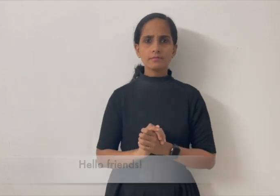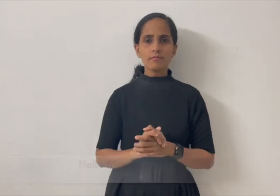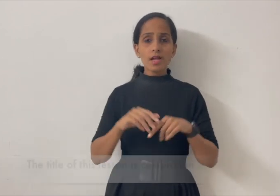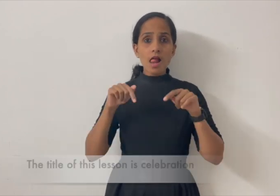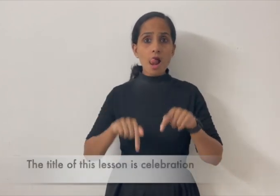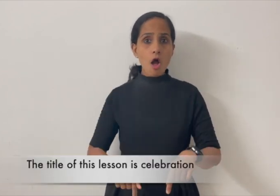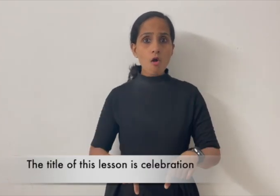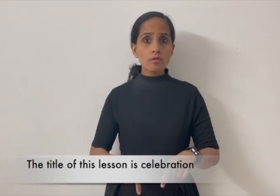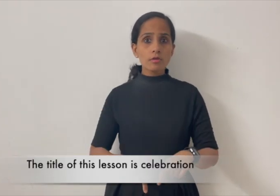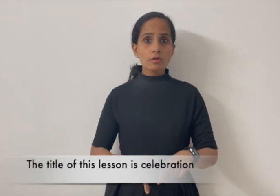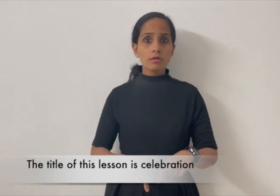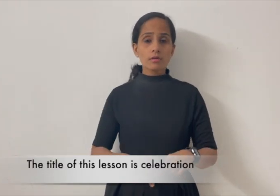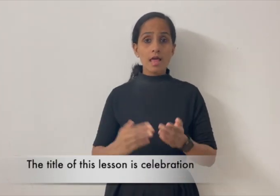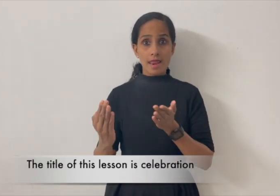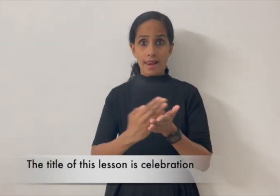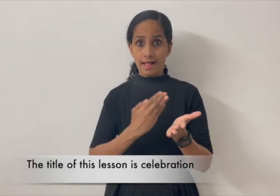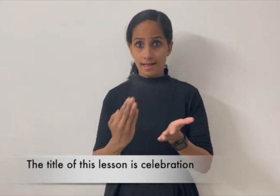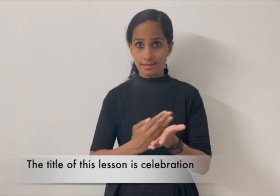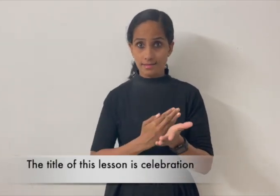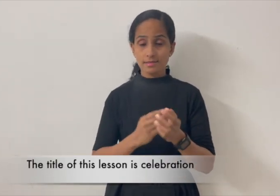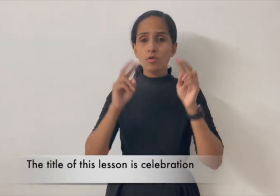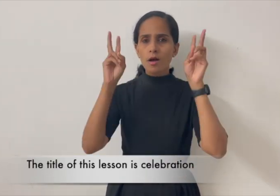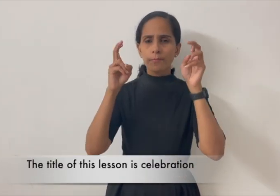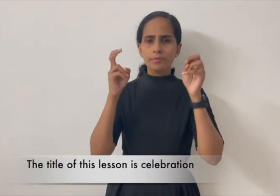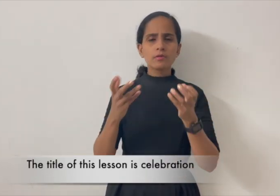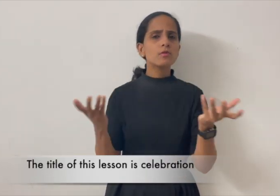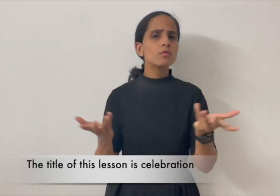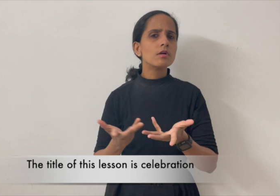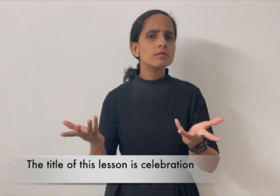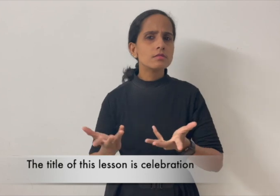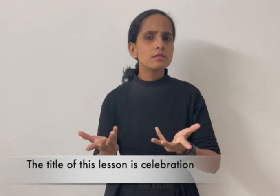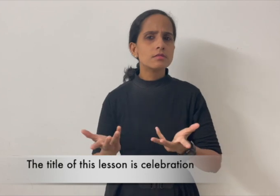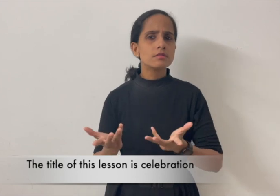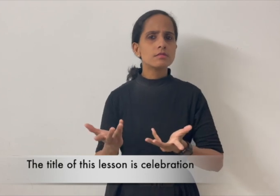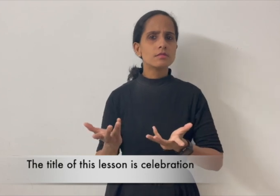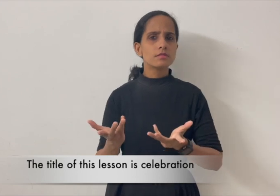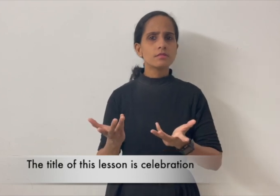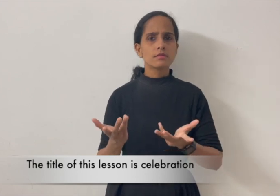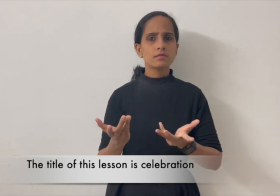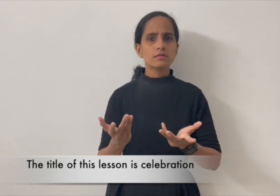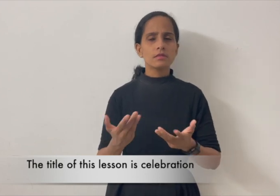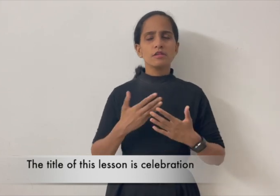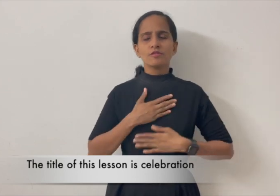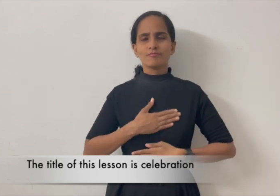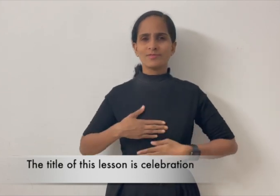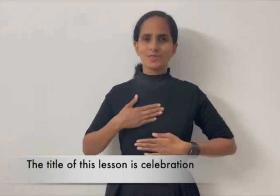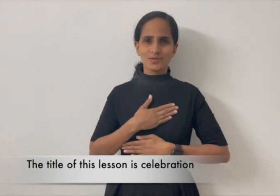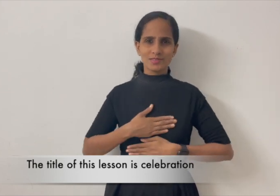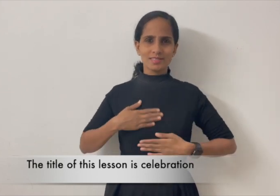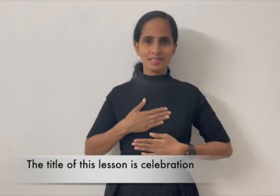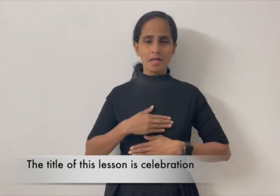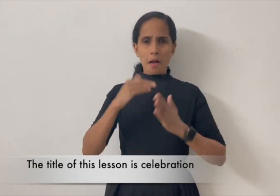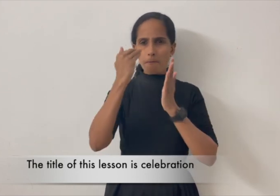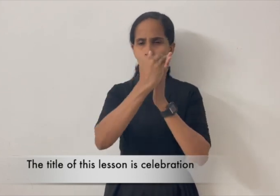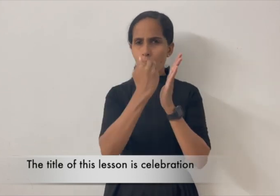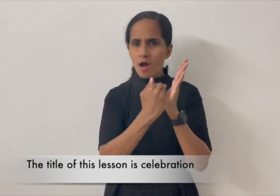The title for this lesson is Celebration.